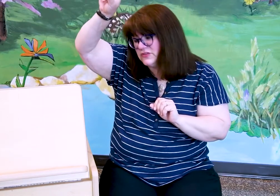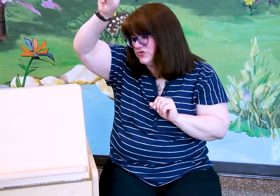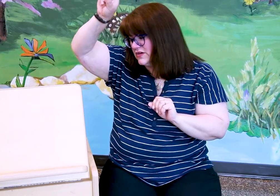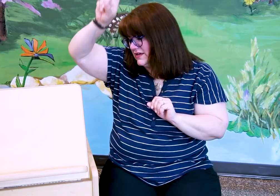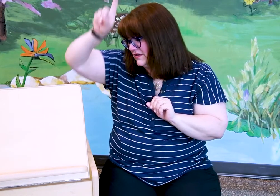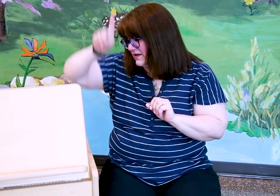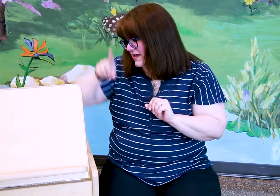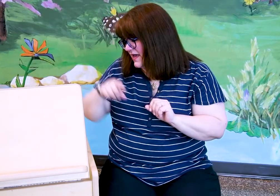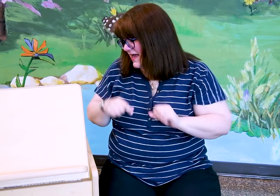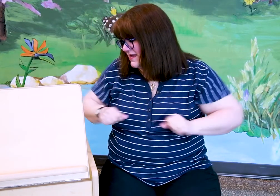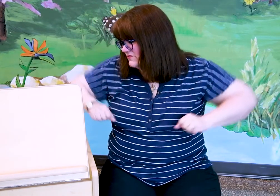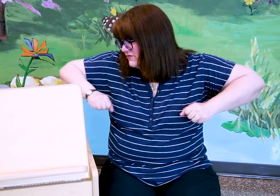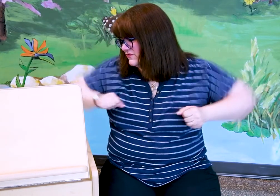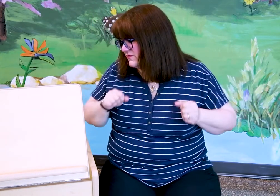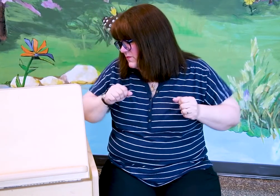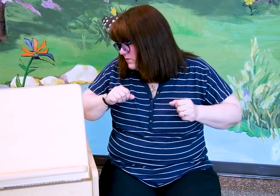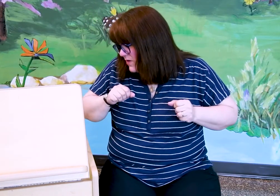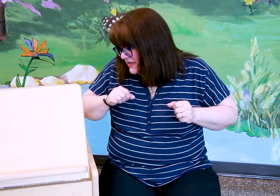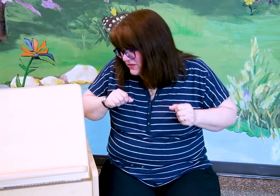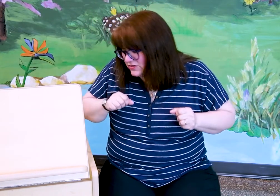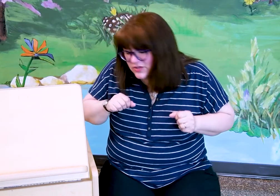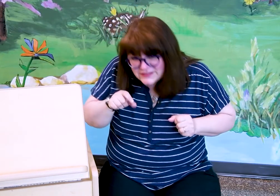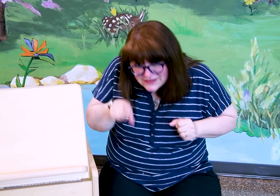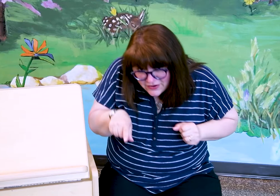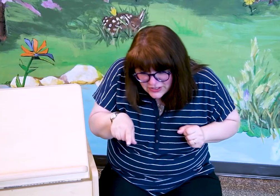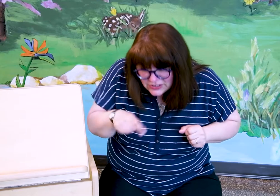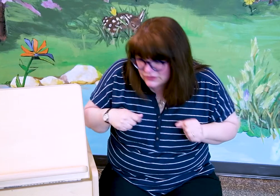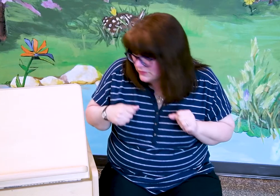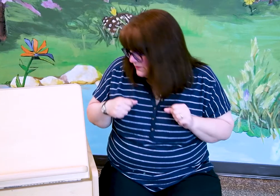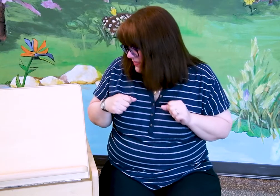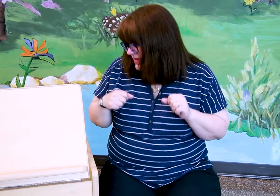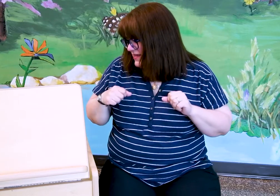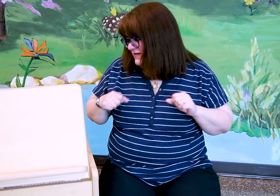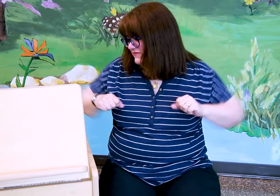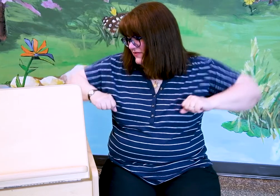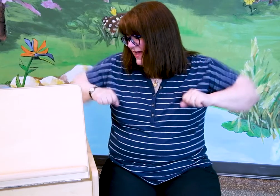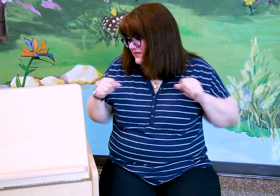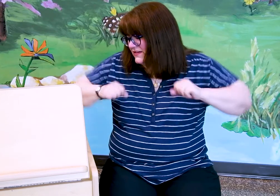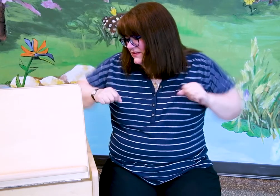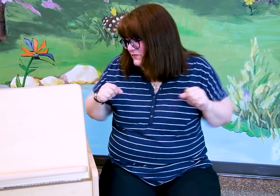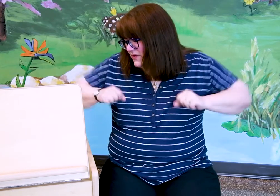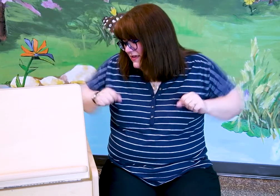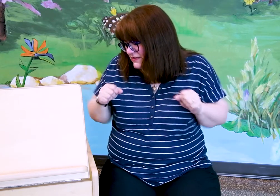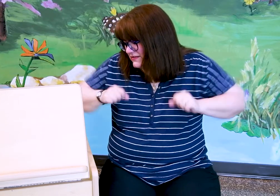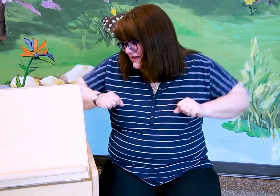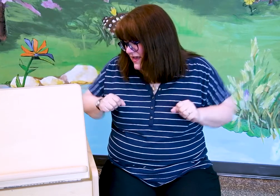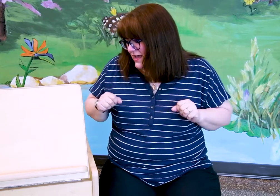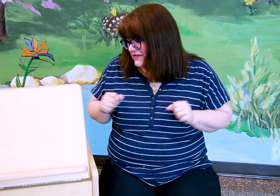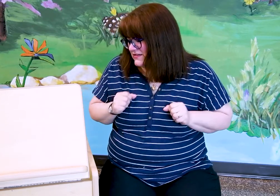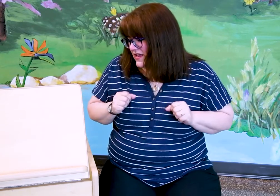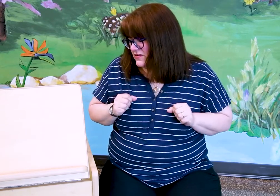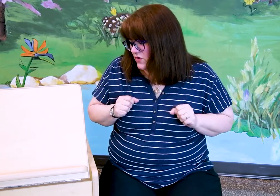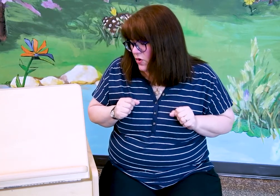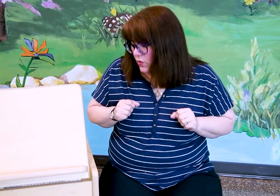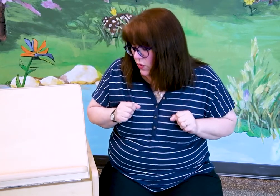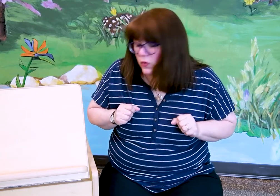tree, and when he looks down at you, he flaps his wings and says,